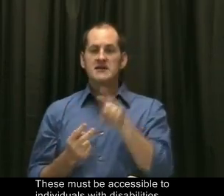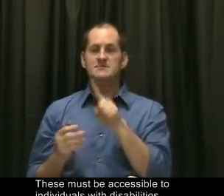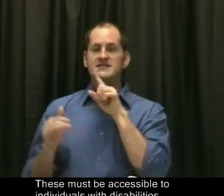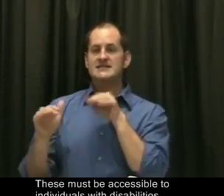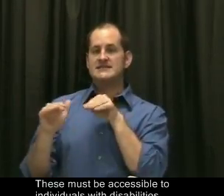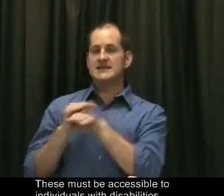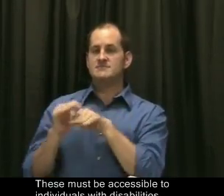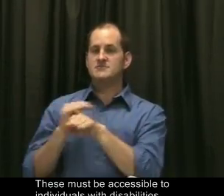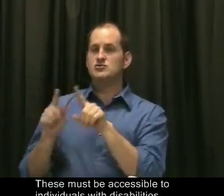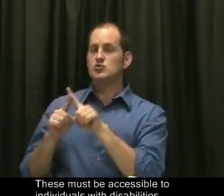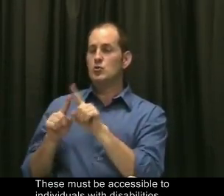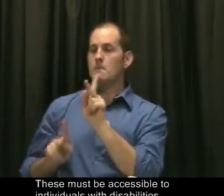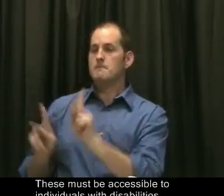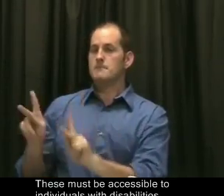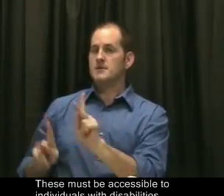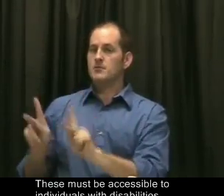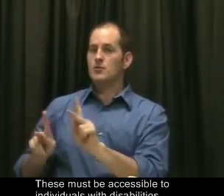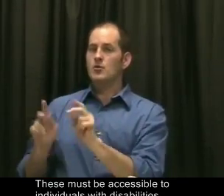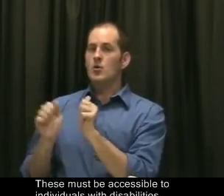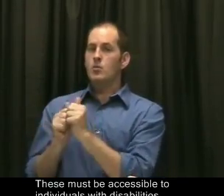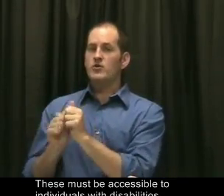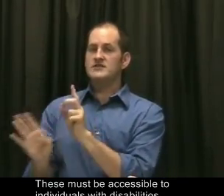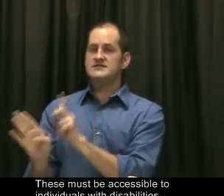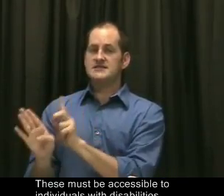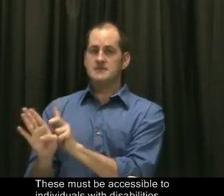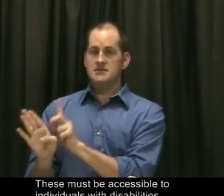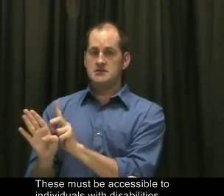These must be accessible to individuals with disabilities.